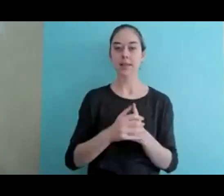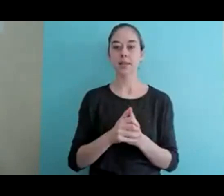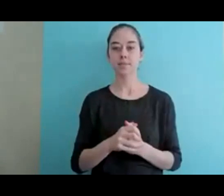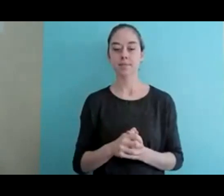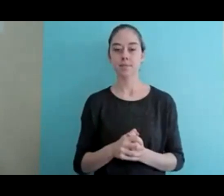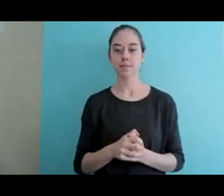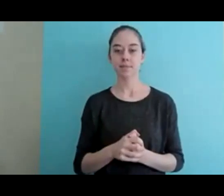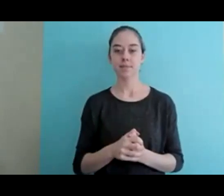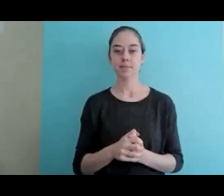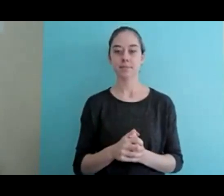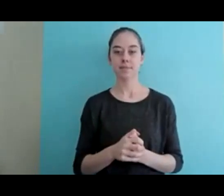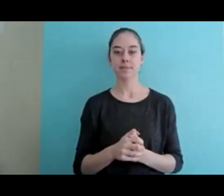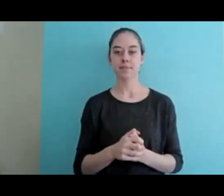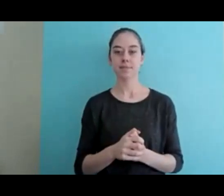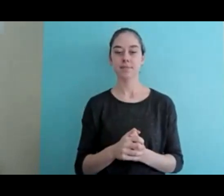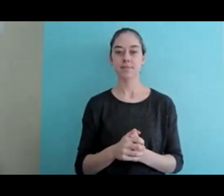it.